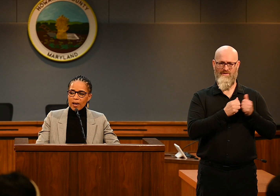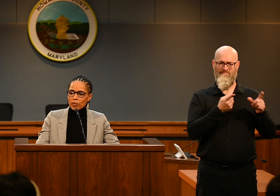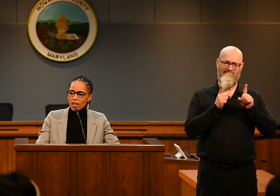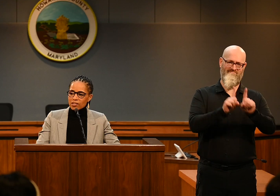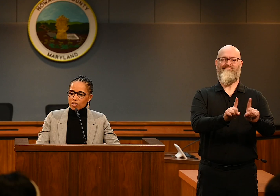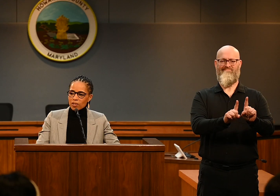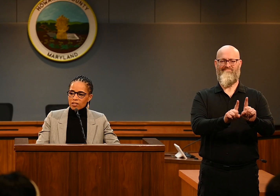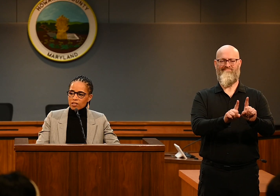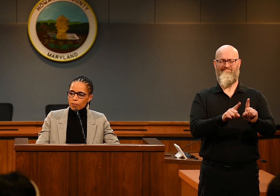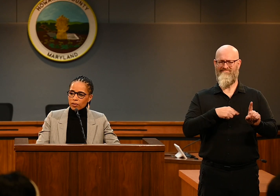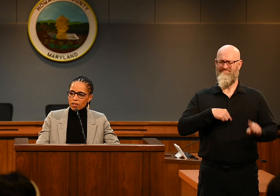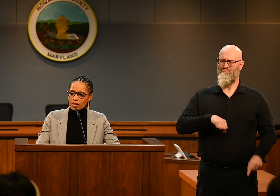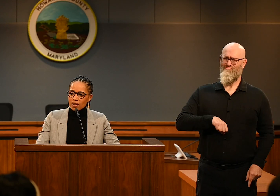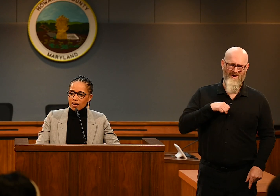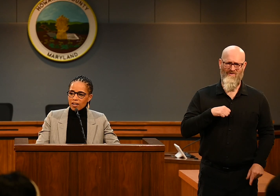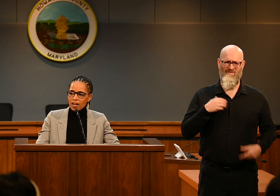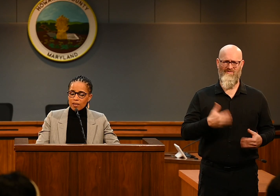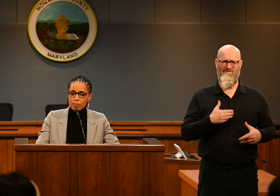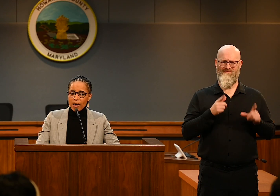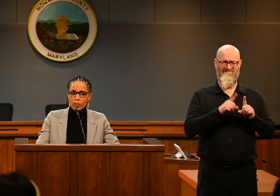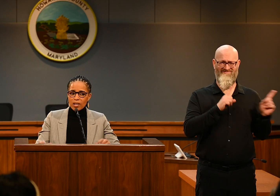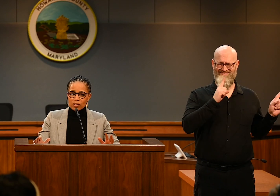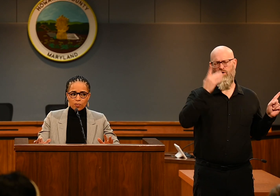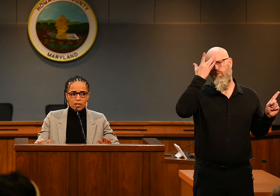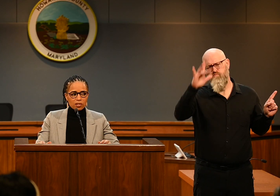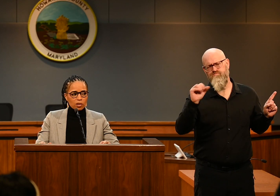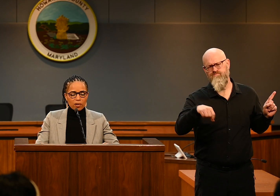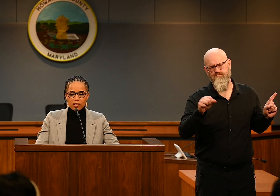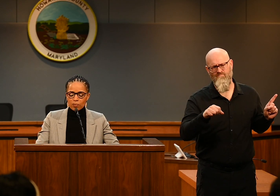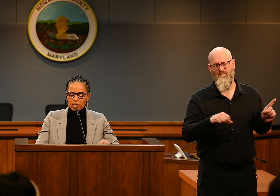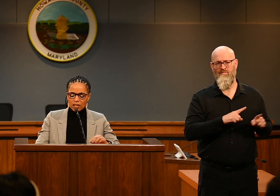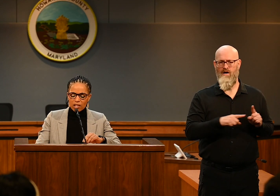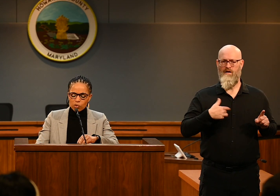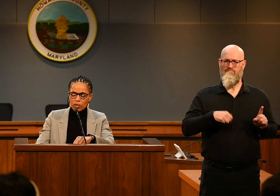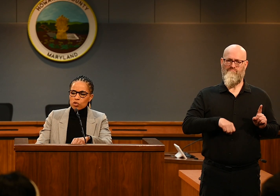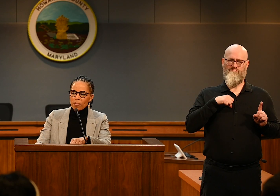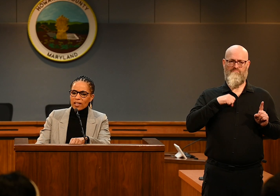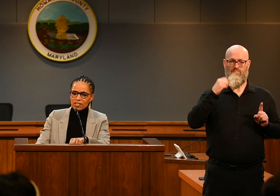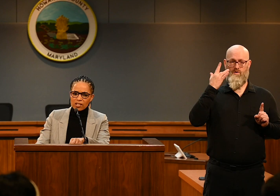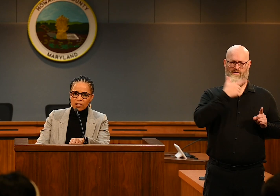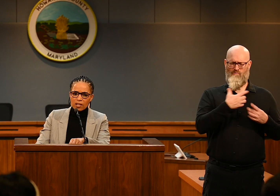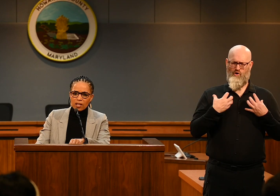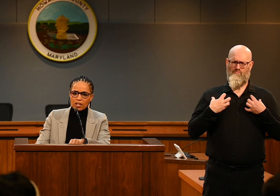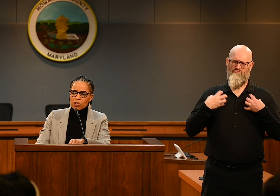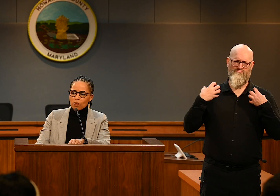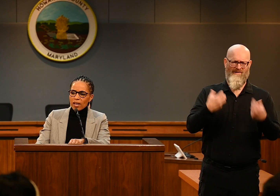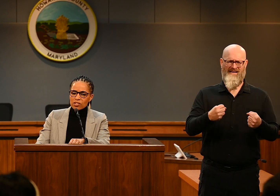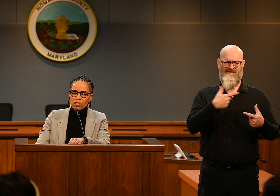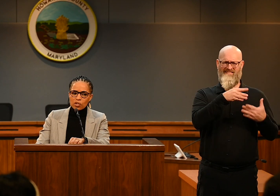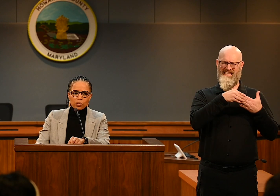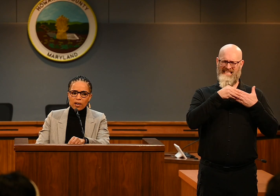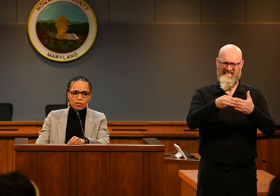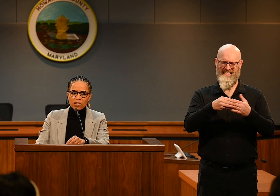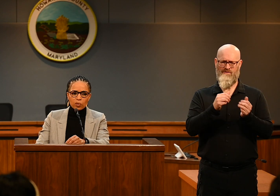I am proud not just because he's brilliant, I am proud not just because he's courageous, but he leads with humanity. His